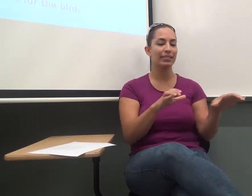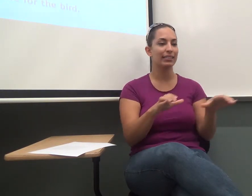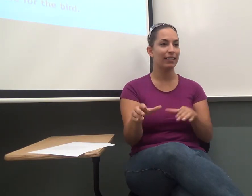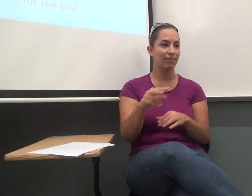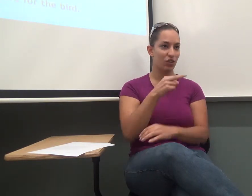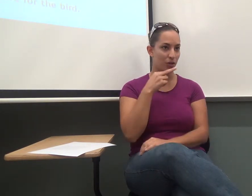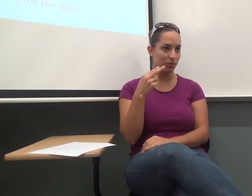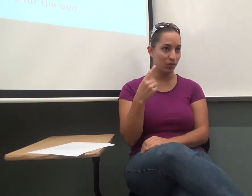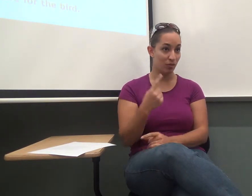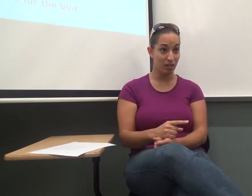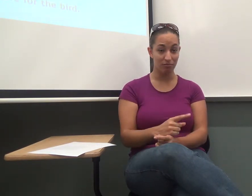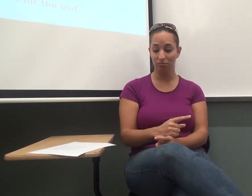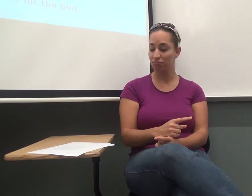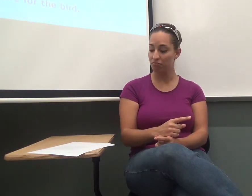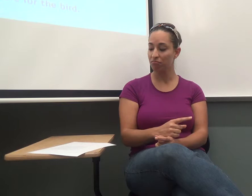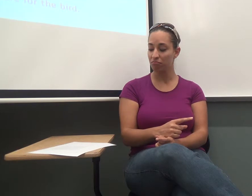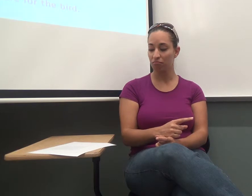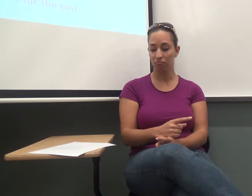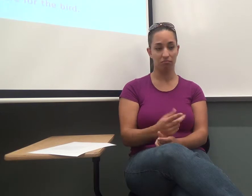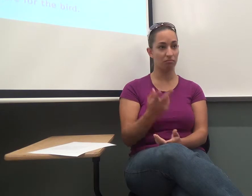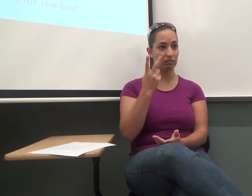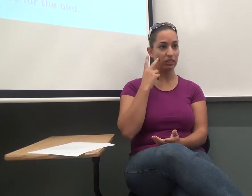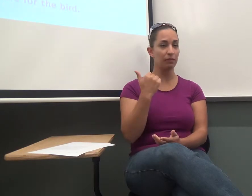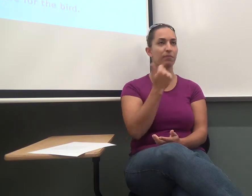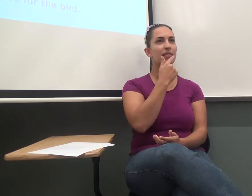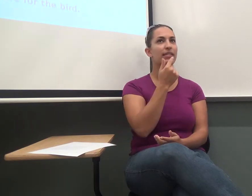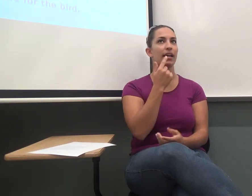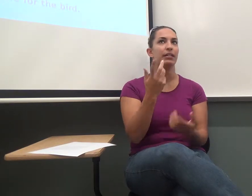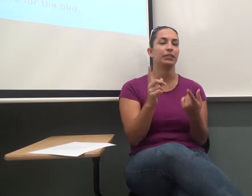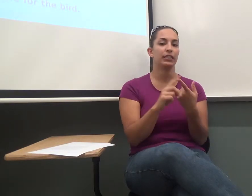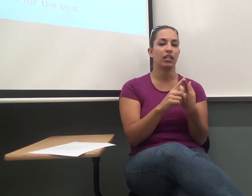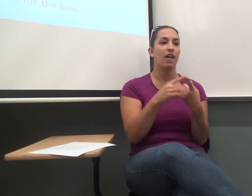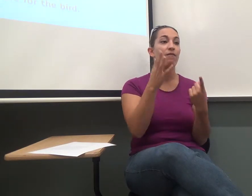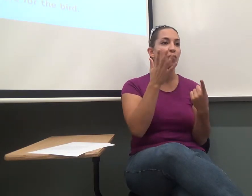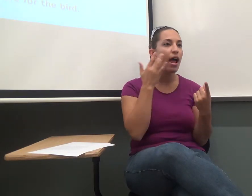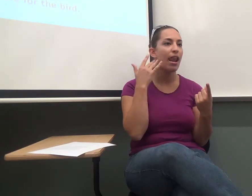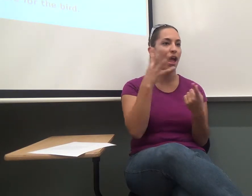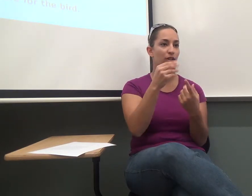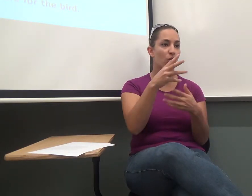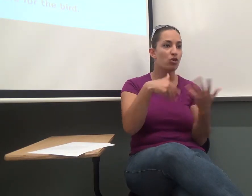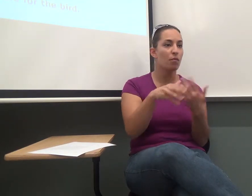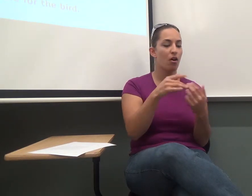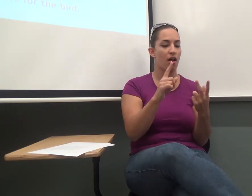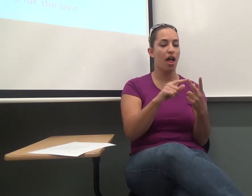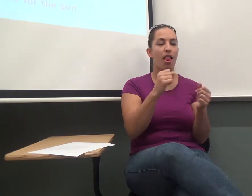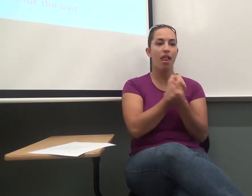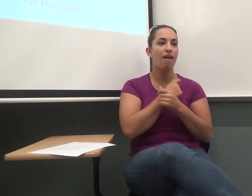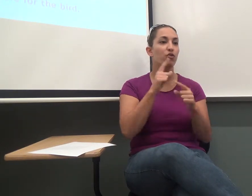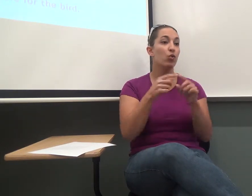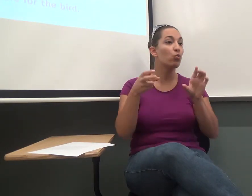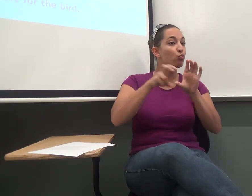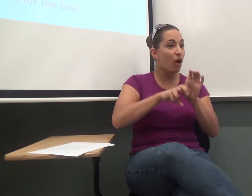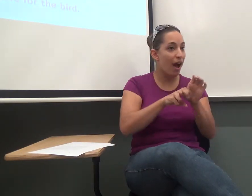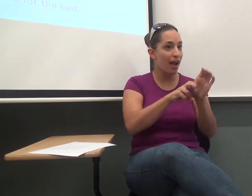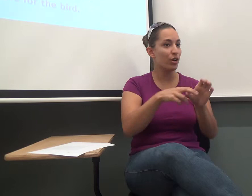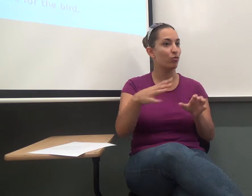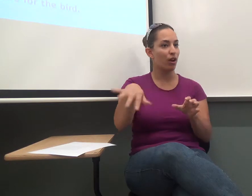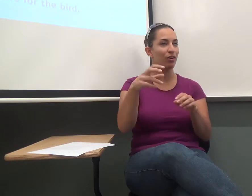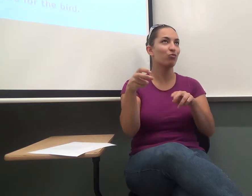not? Right? Look at that. It says, they're friendly and sociable. They love to ride around, right? They nip